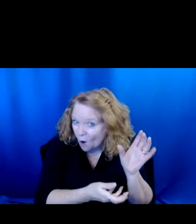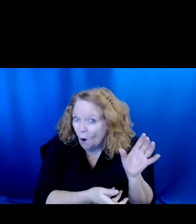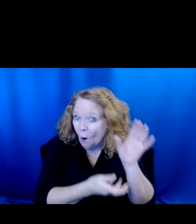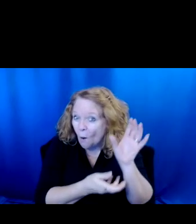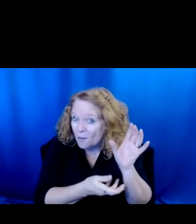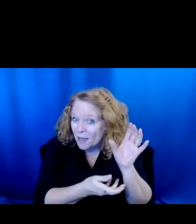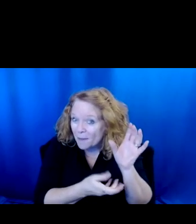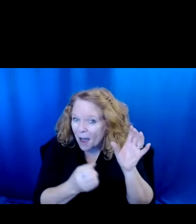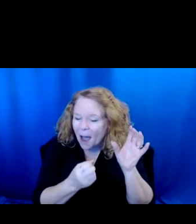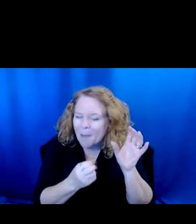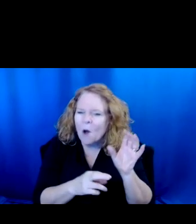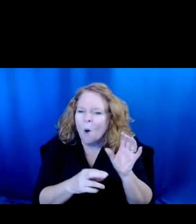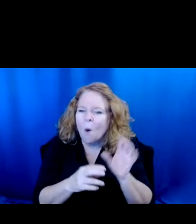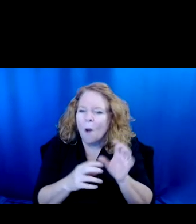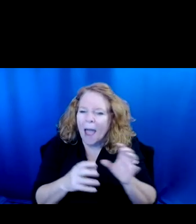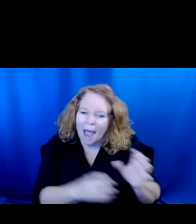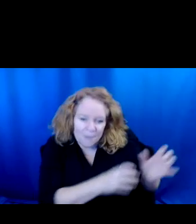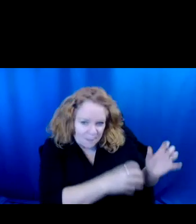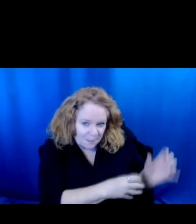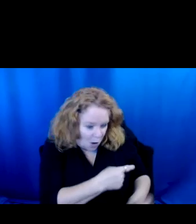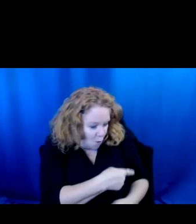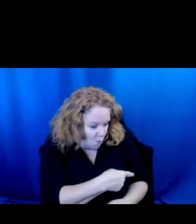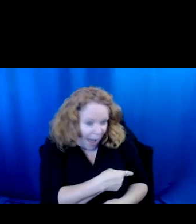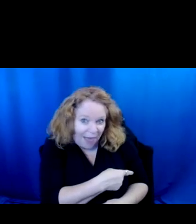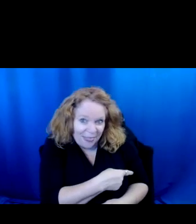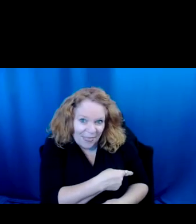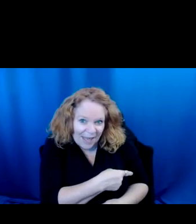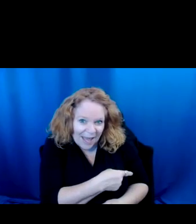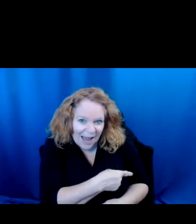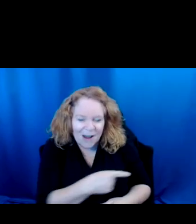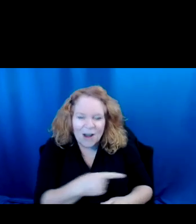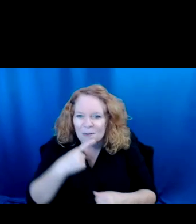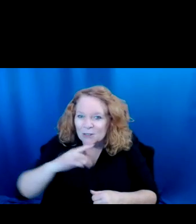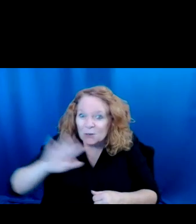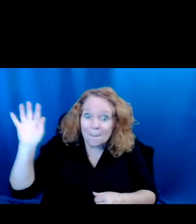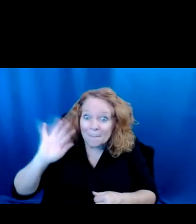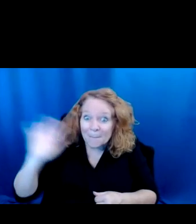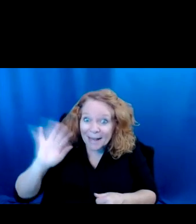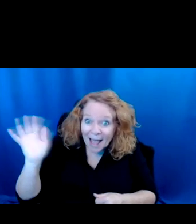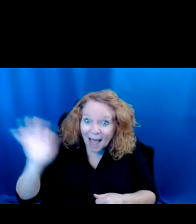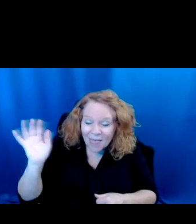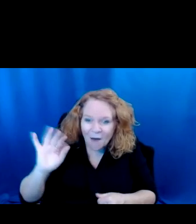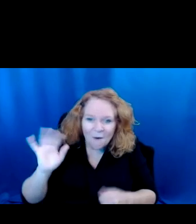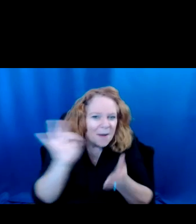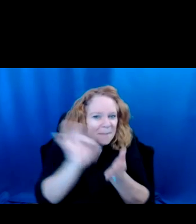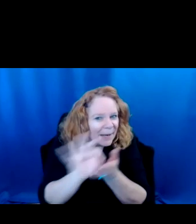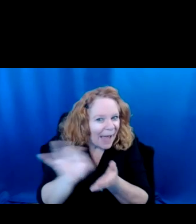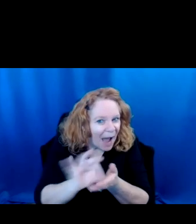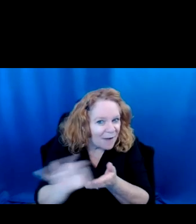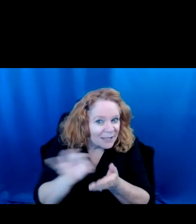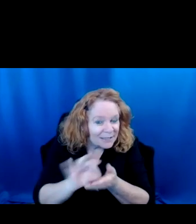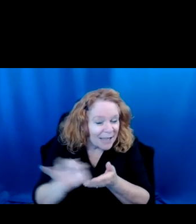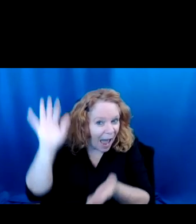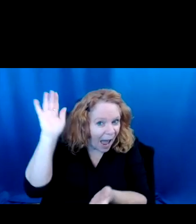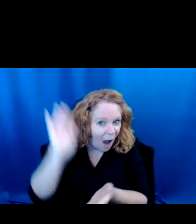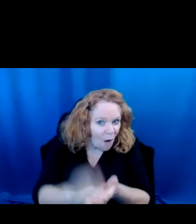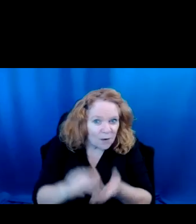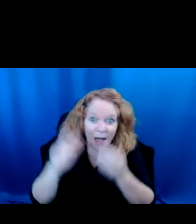up or just have him next to you ready. We're going to do a big hello. Let's count it down.